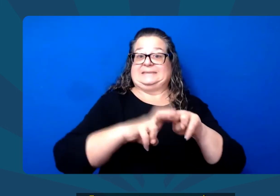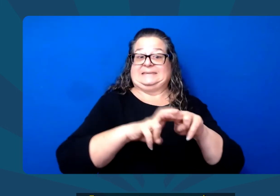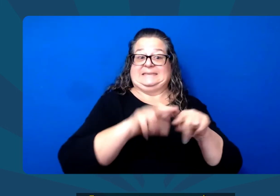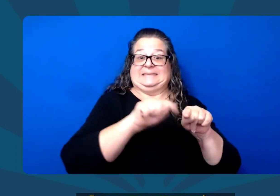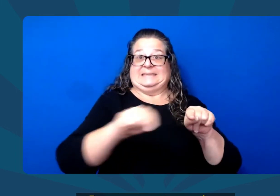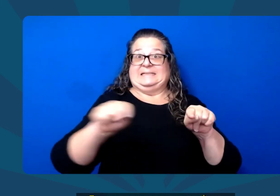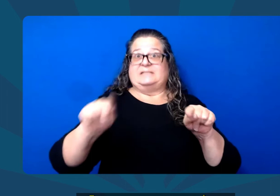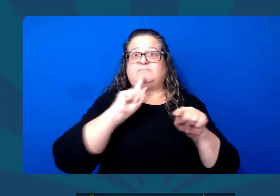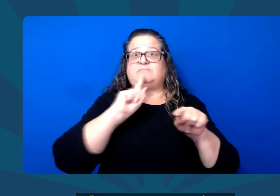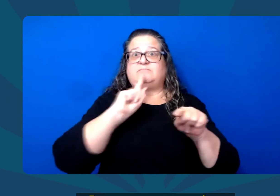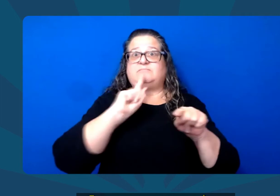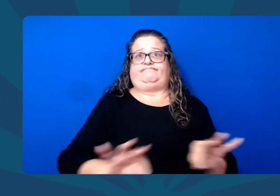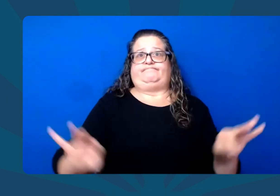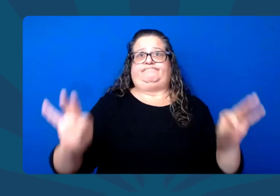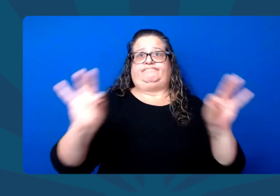conservatives.